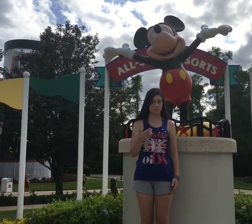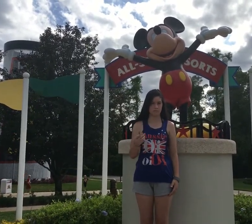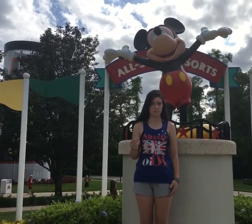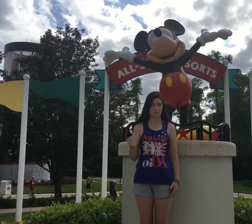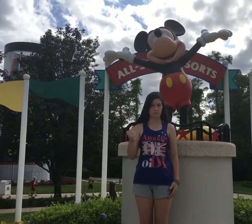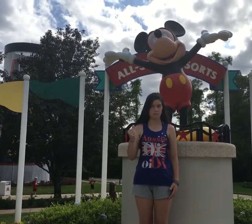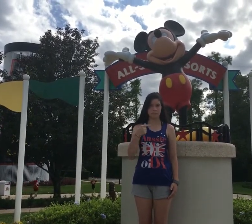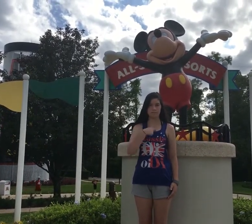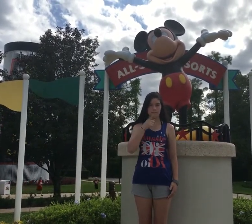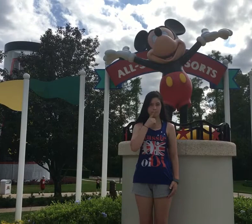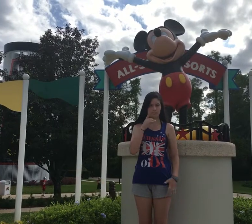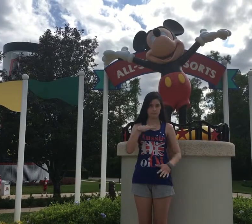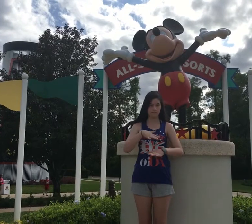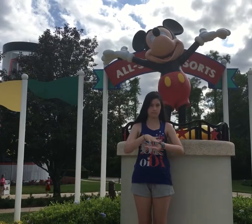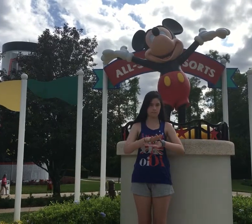ya after my blood